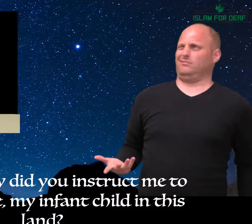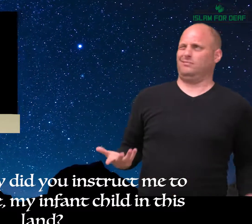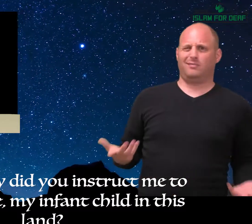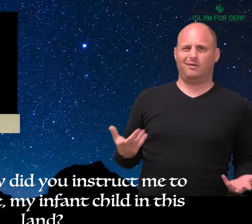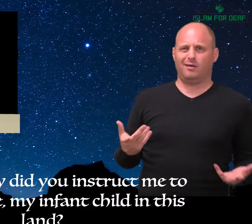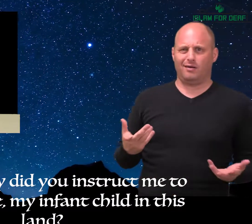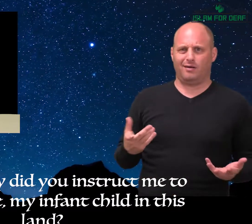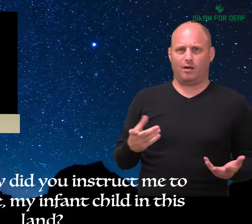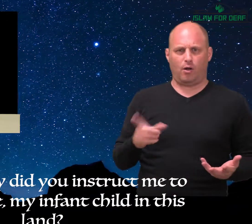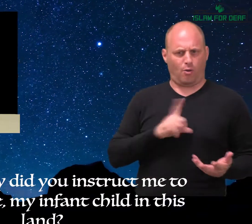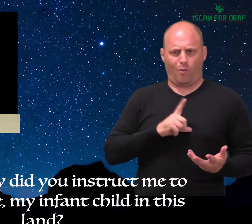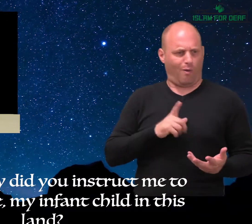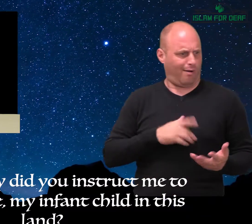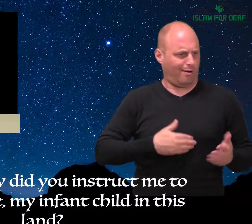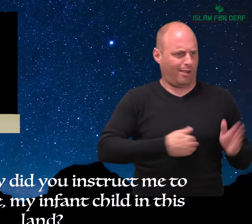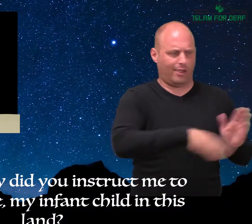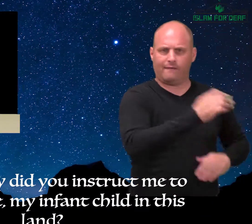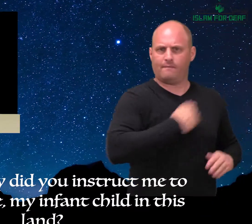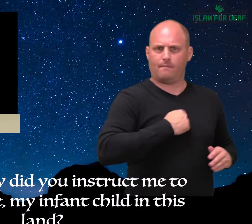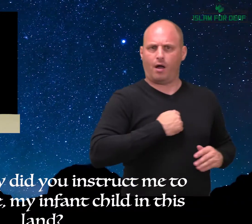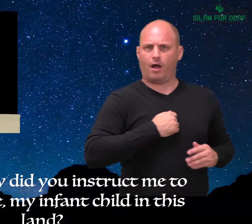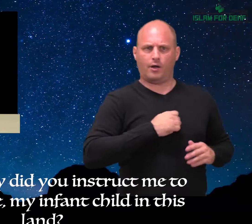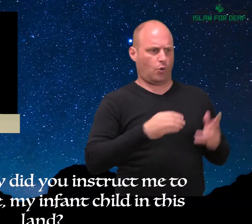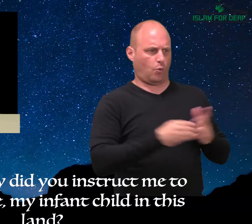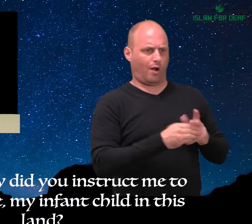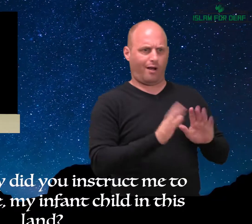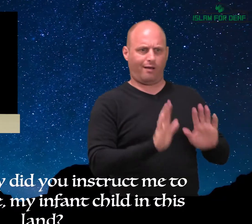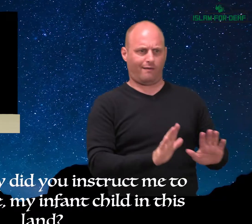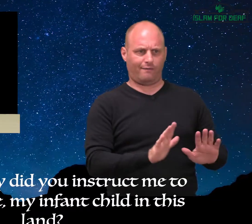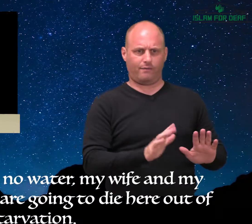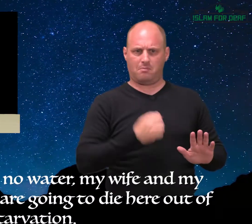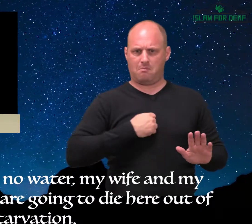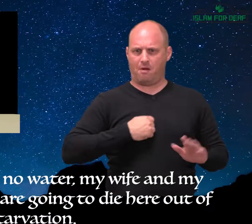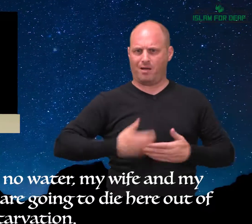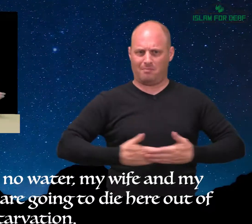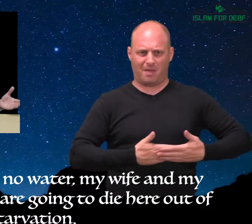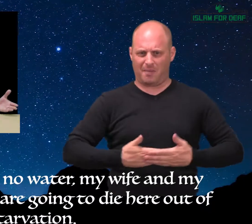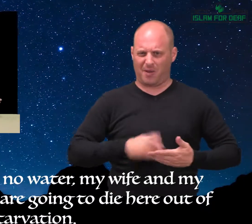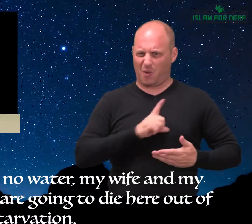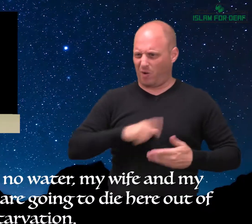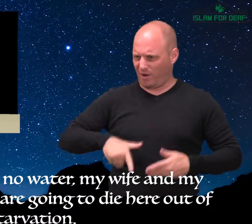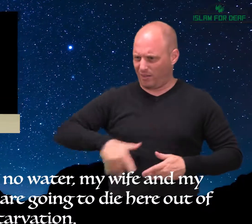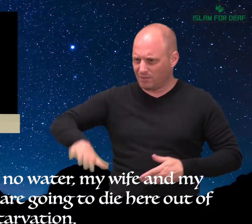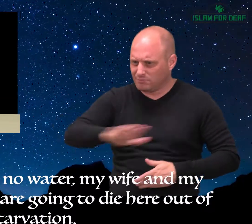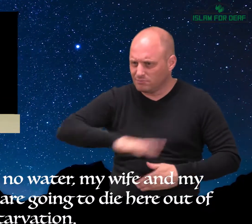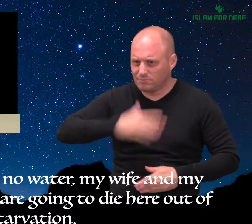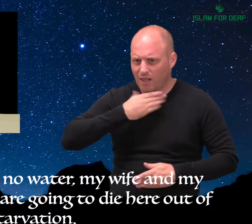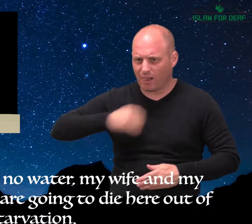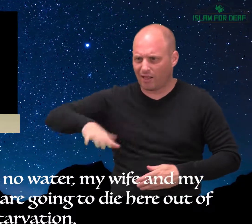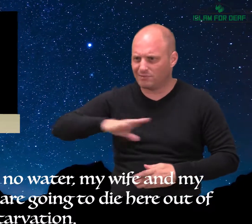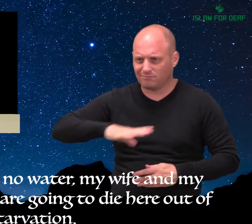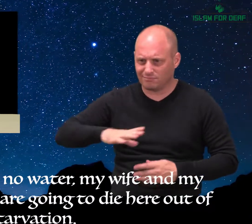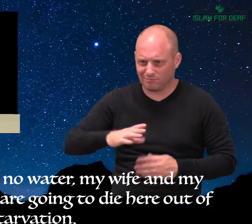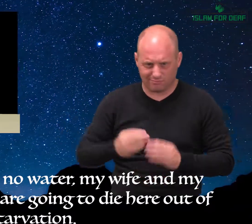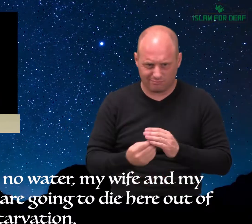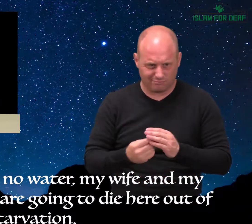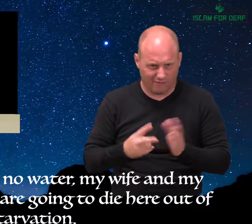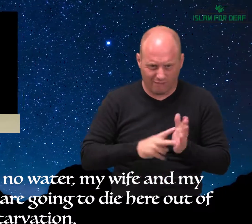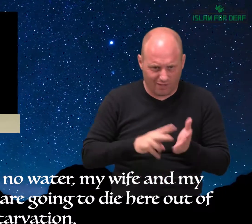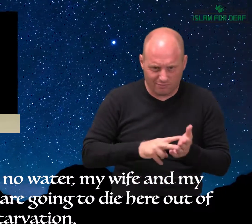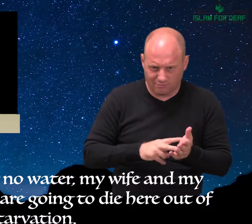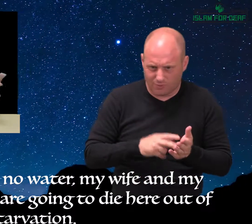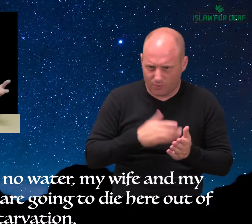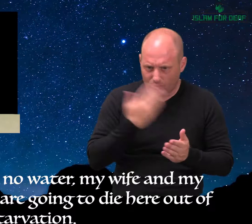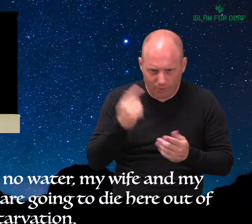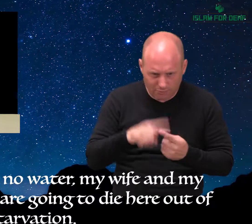me to leave my wife and my infant child in this land, in barren land, where there's no vegetation, no water.